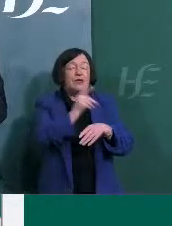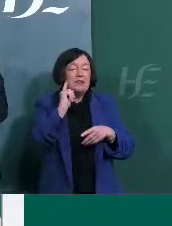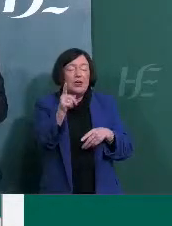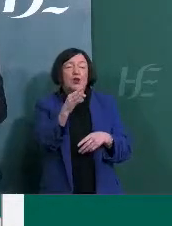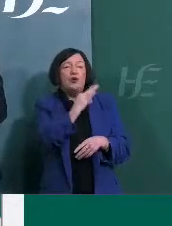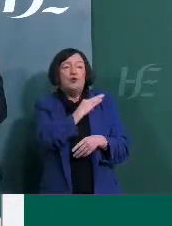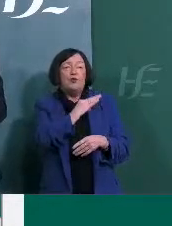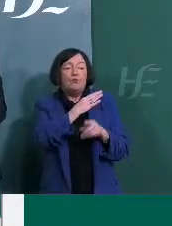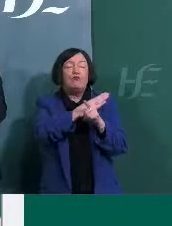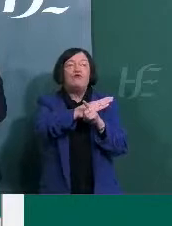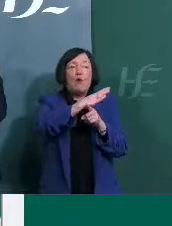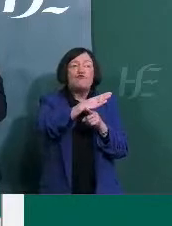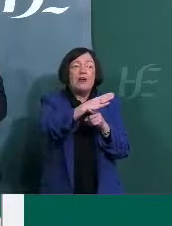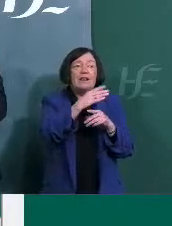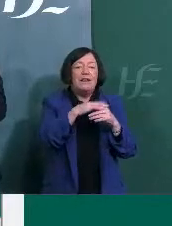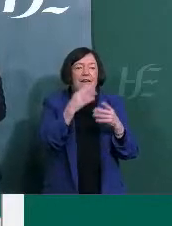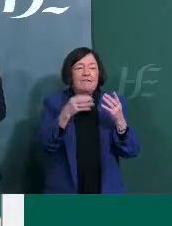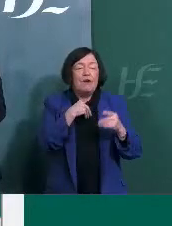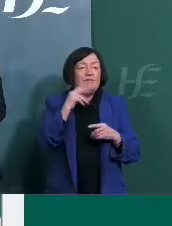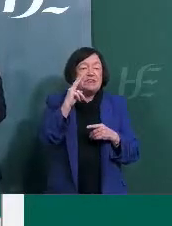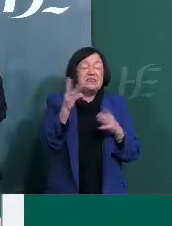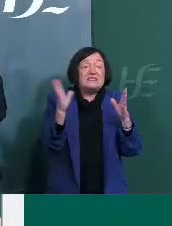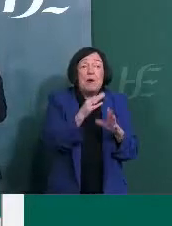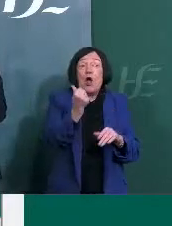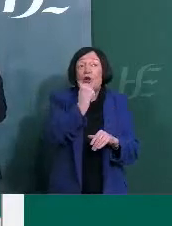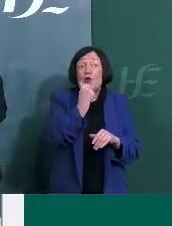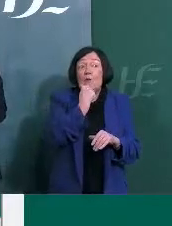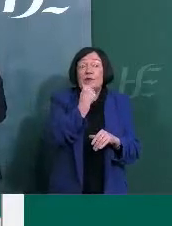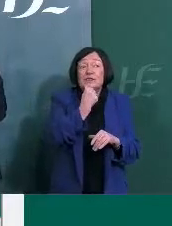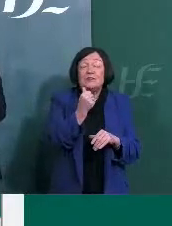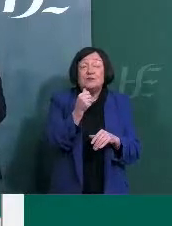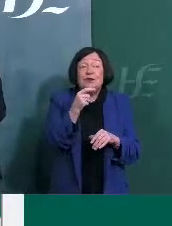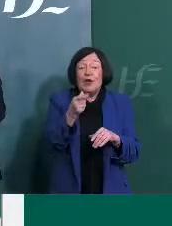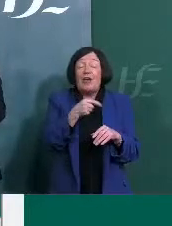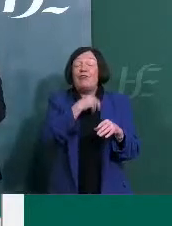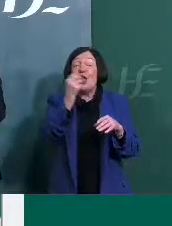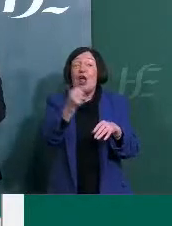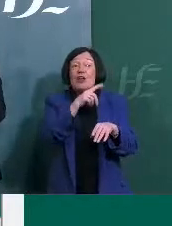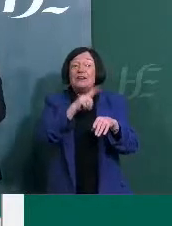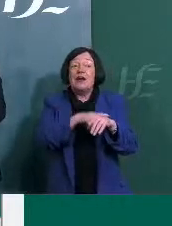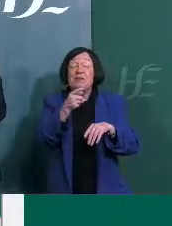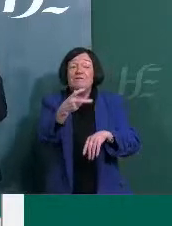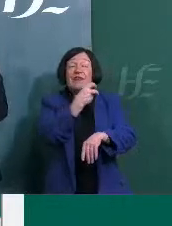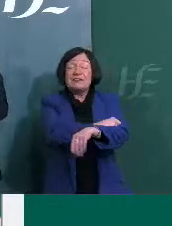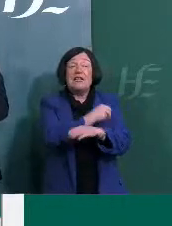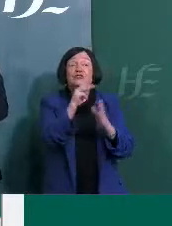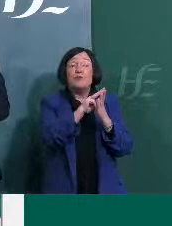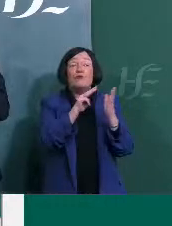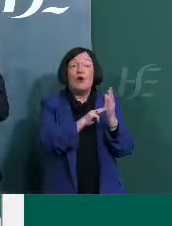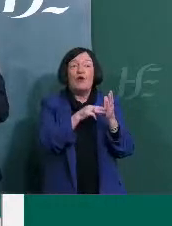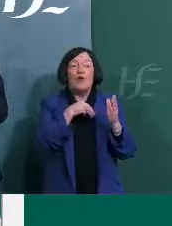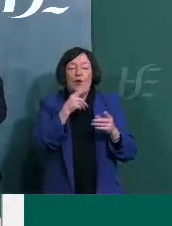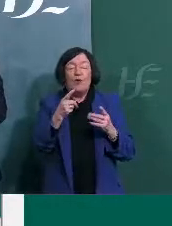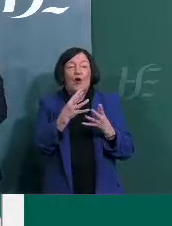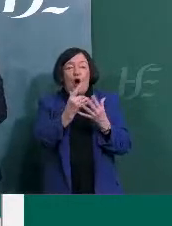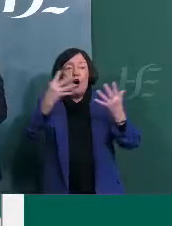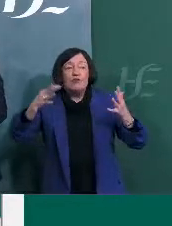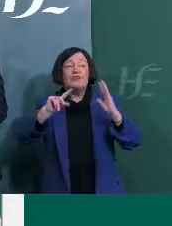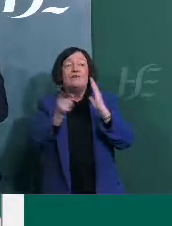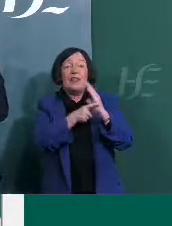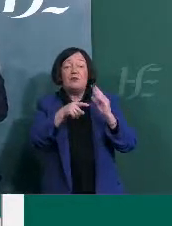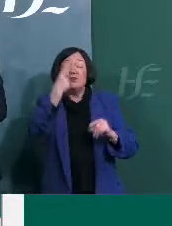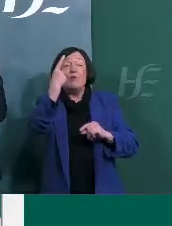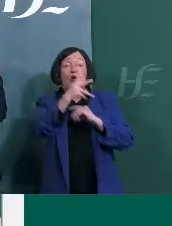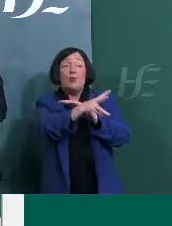good progress in terms of what might seem very small numbers relative to we were at the early stages of the vaccination programme, where we're doing hundreds of thousands in a